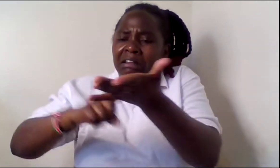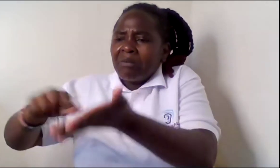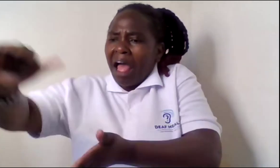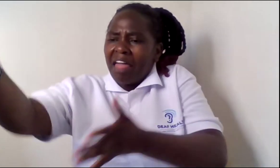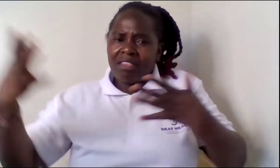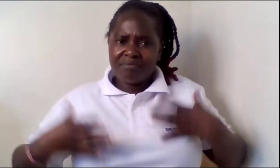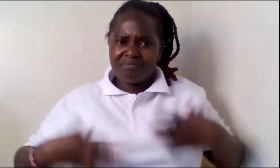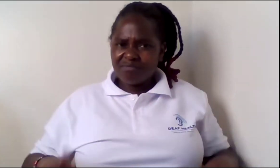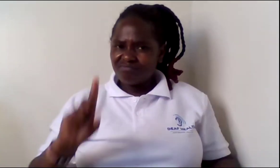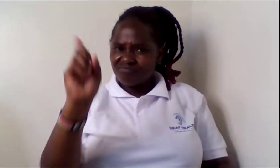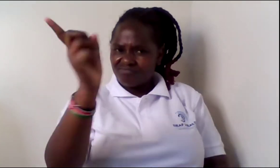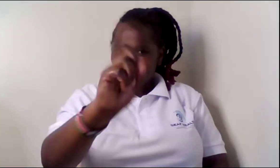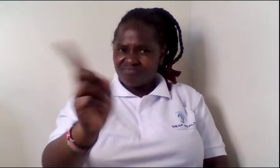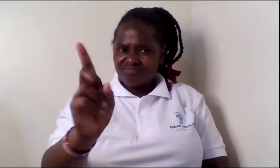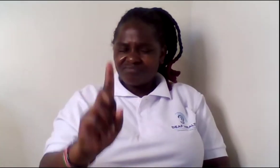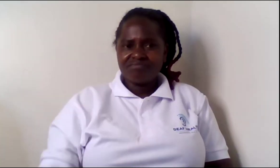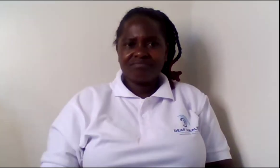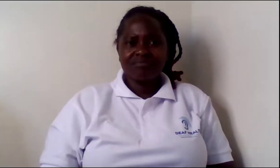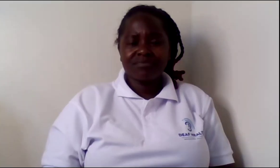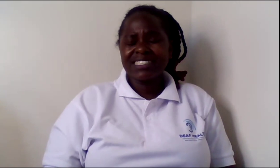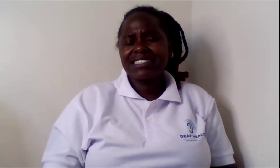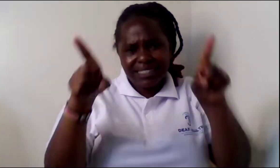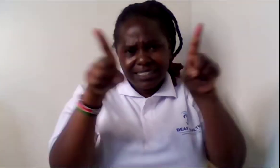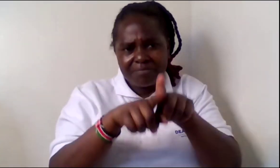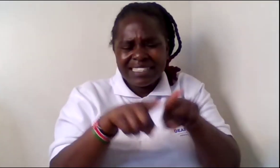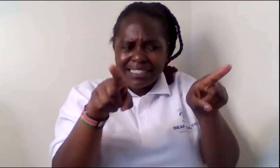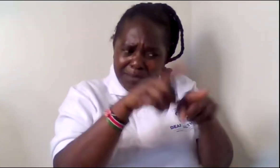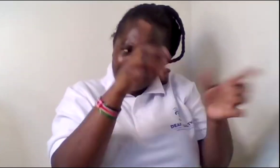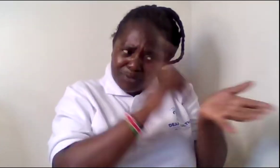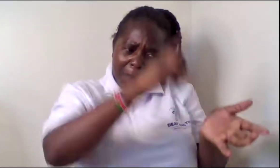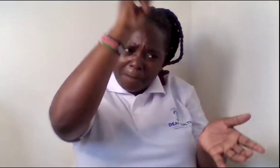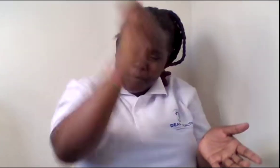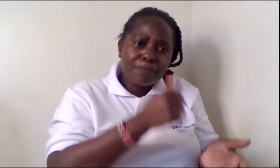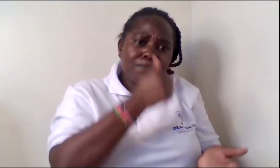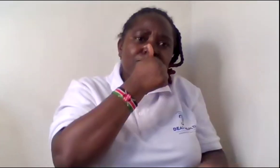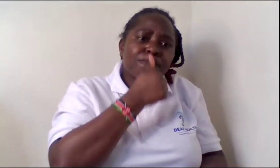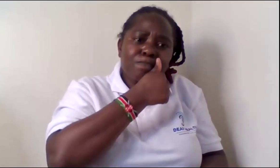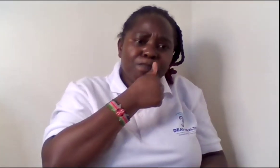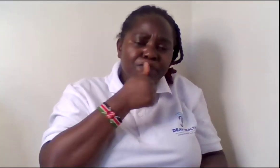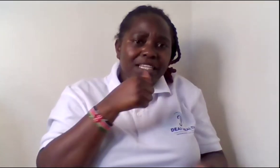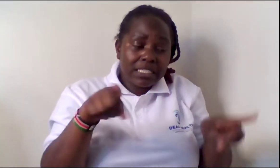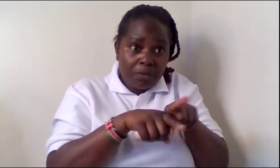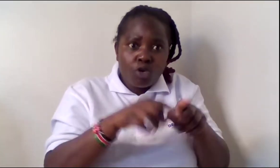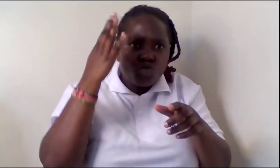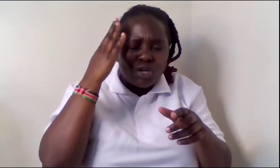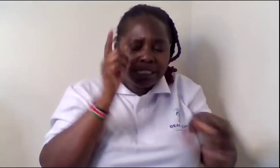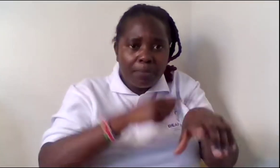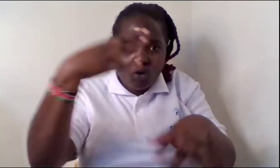everyone in the congregation. Actually, that's why STI clinics and even clinics that deal with